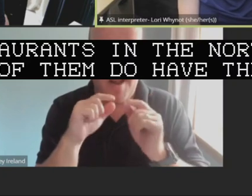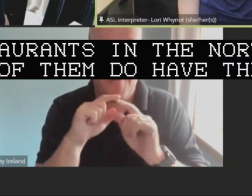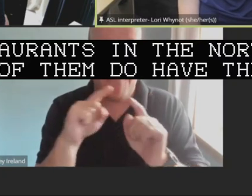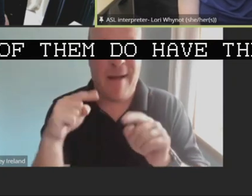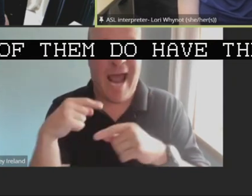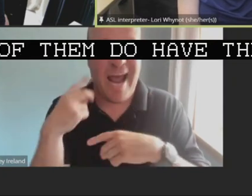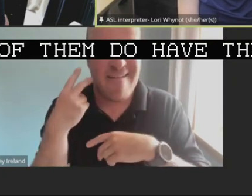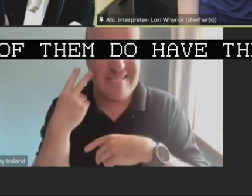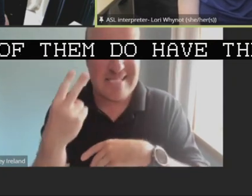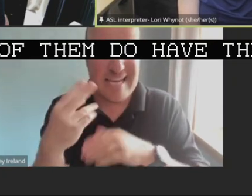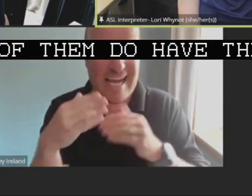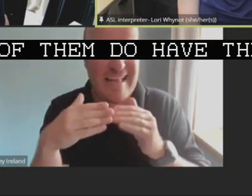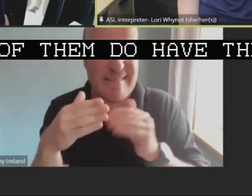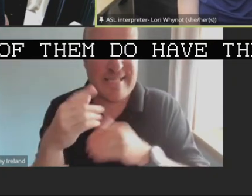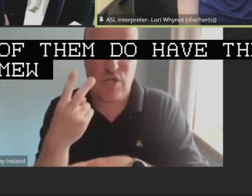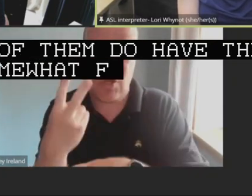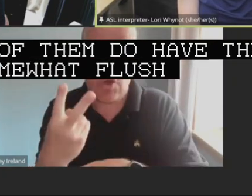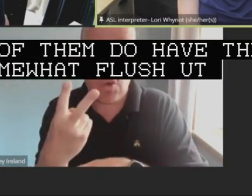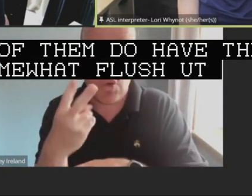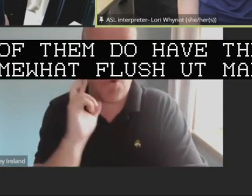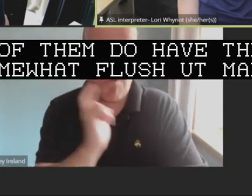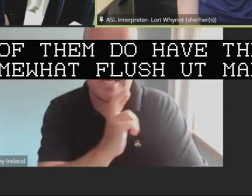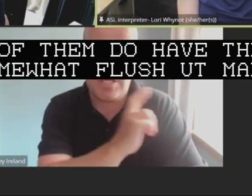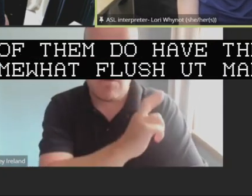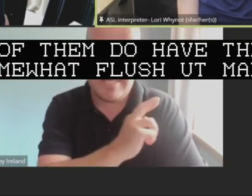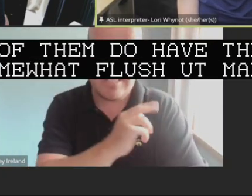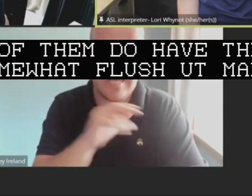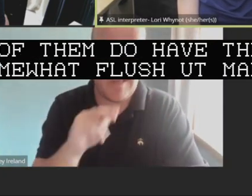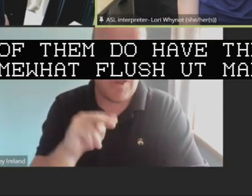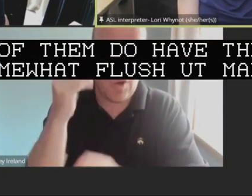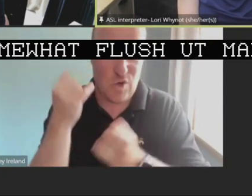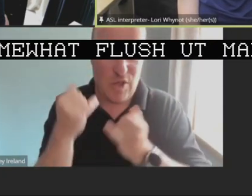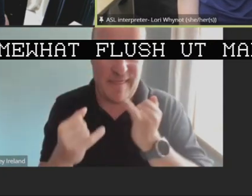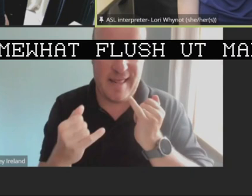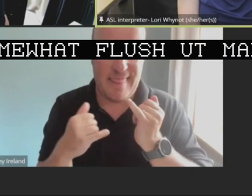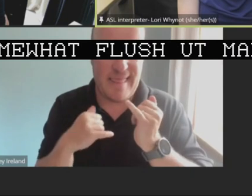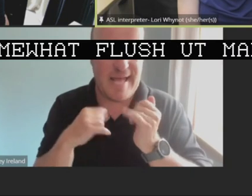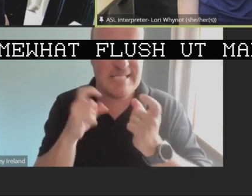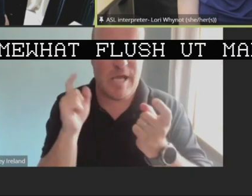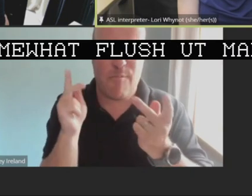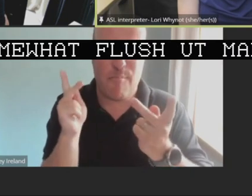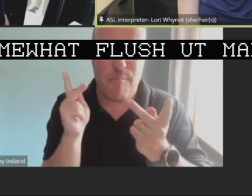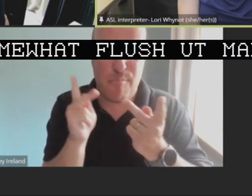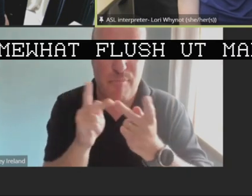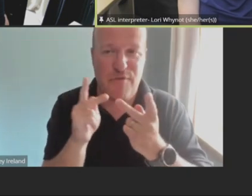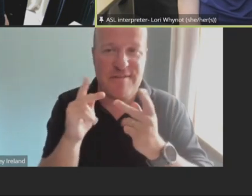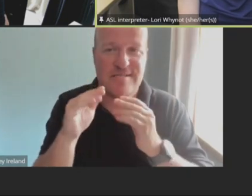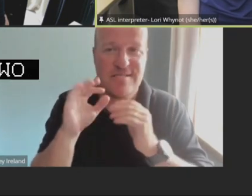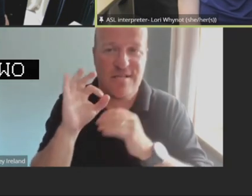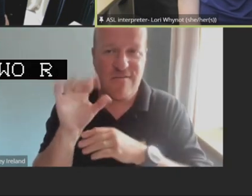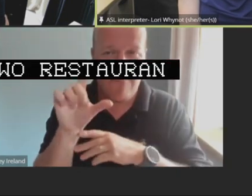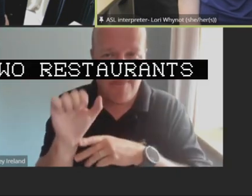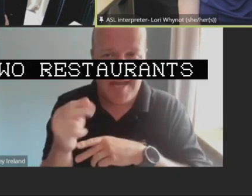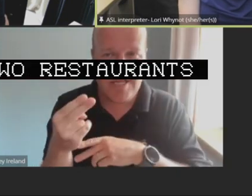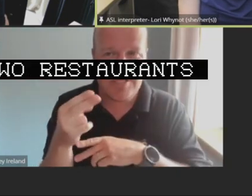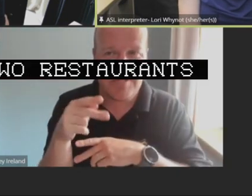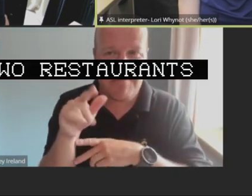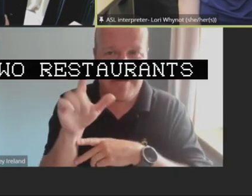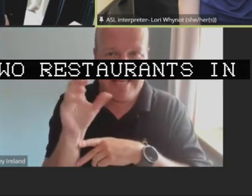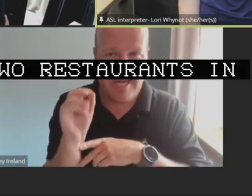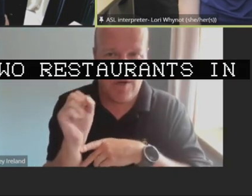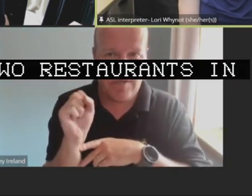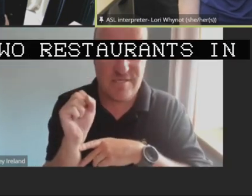somewhat flush, but many of them are not even. And there's two restaurants in particular in the North End that I think